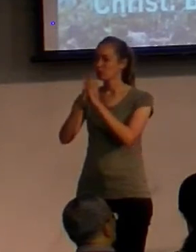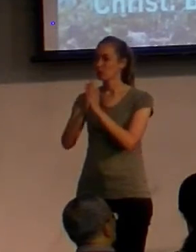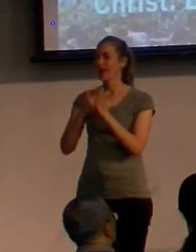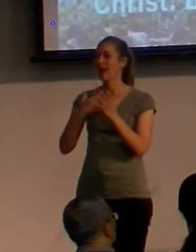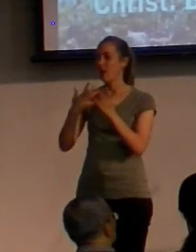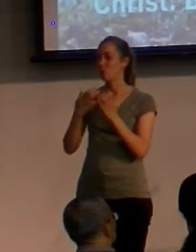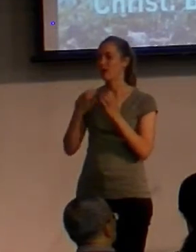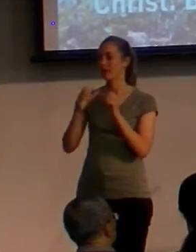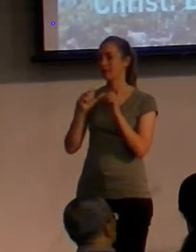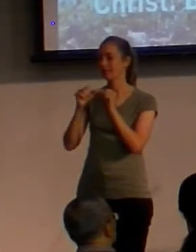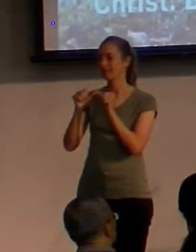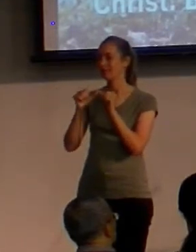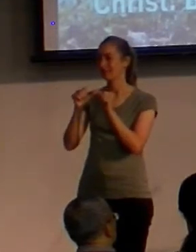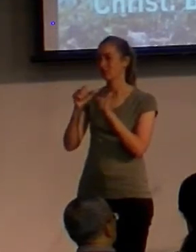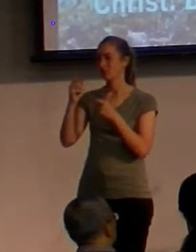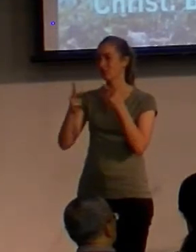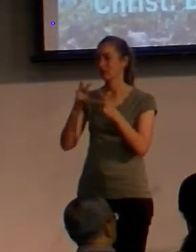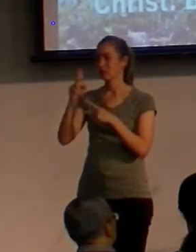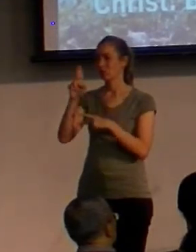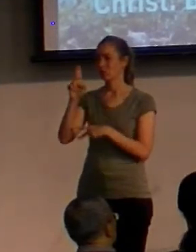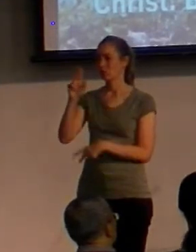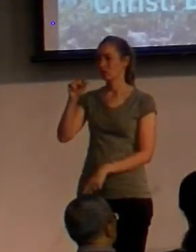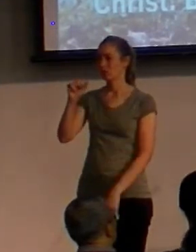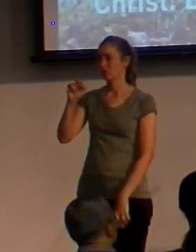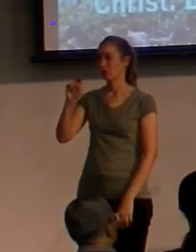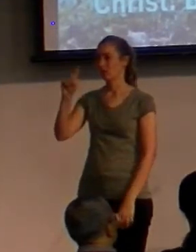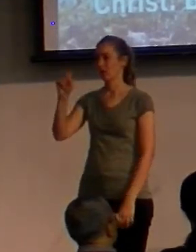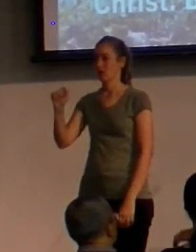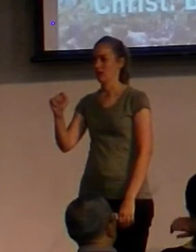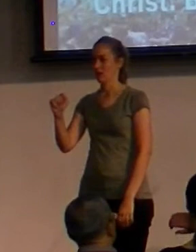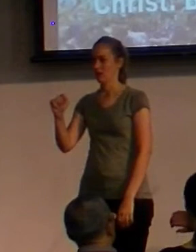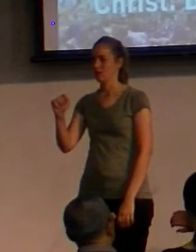to Uganda. I work mostly in